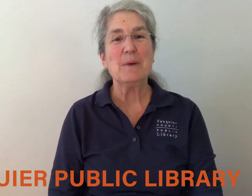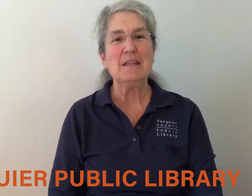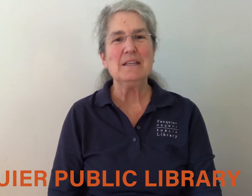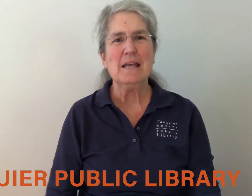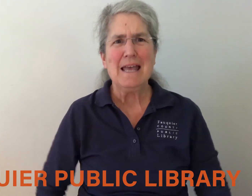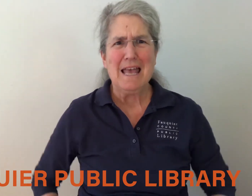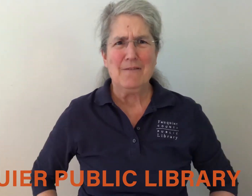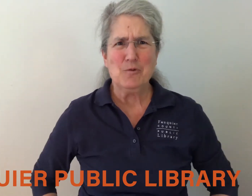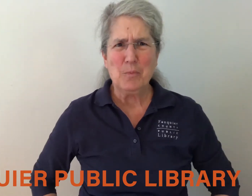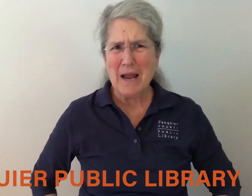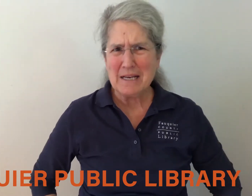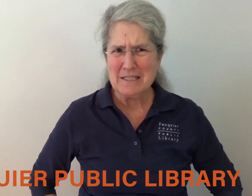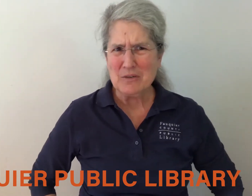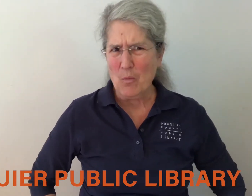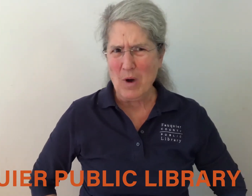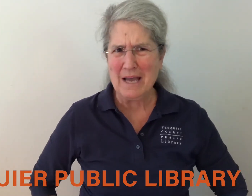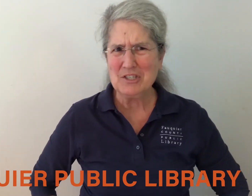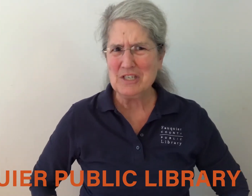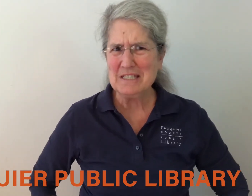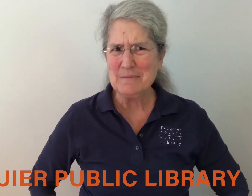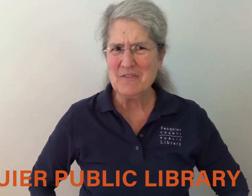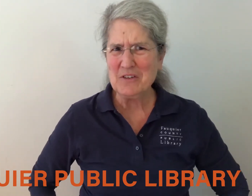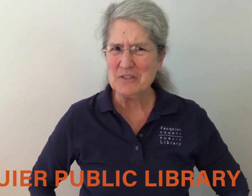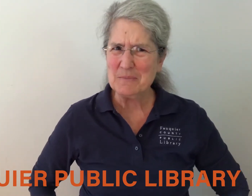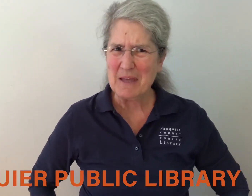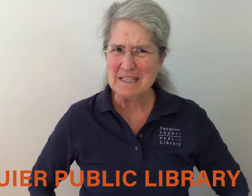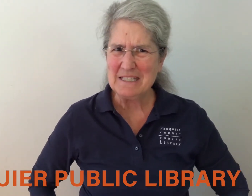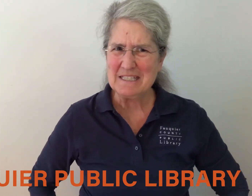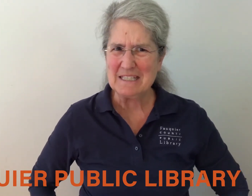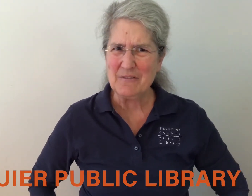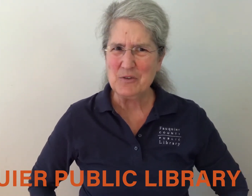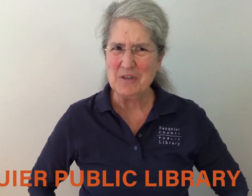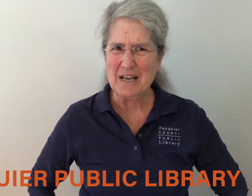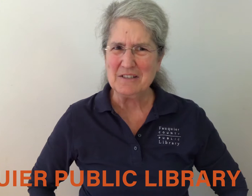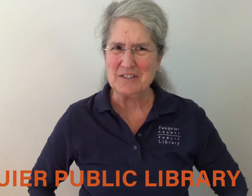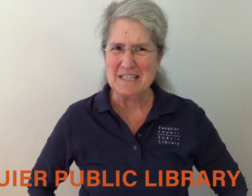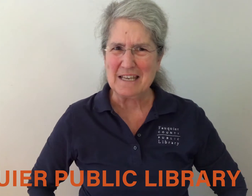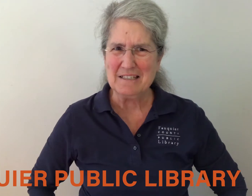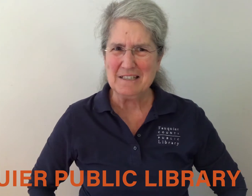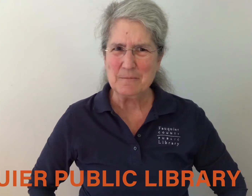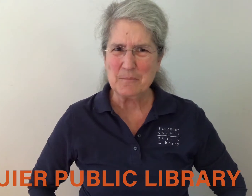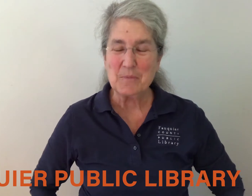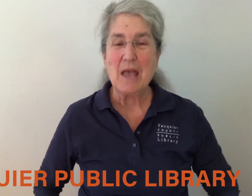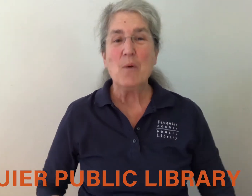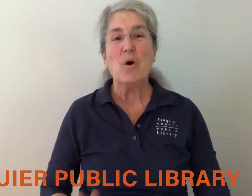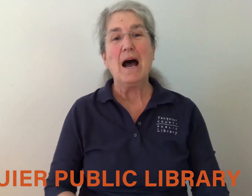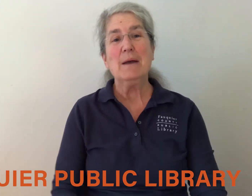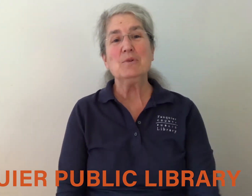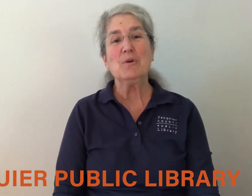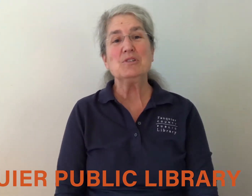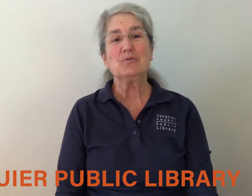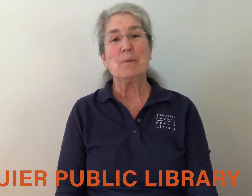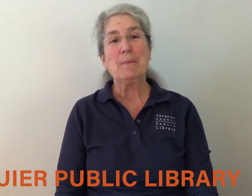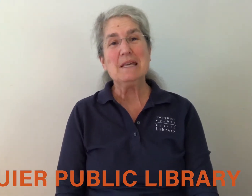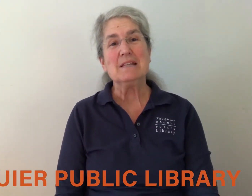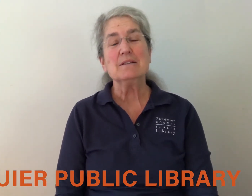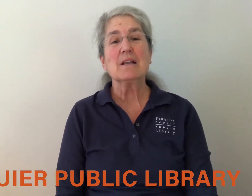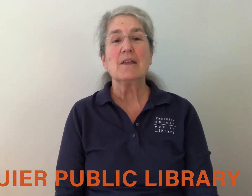fingerspelling? Have you practiced watching some fingerspelling to see if you could understand it? Well, I'm going to repeat the